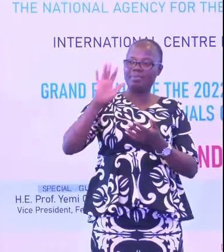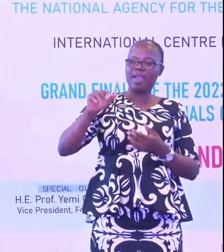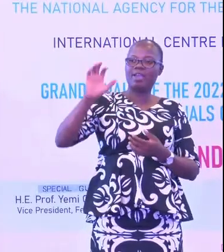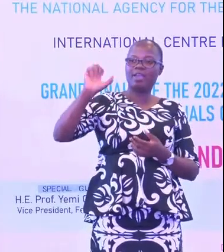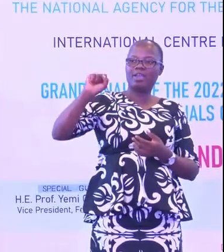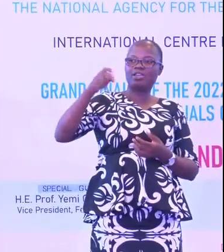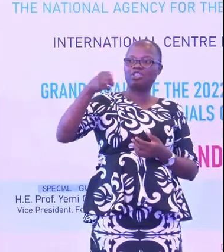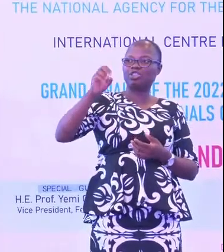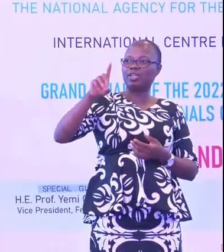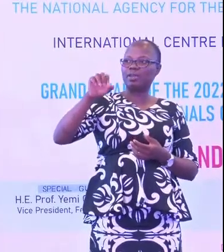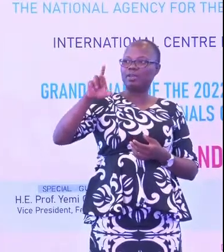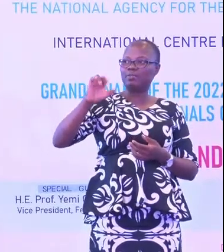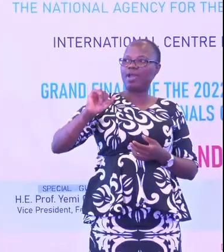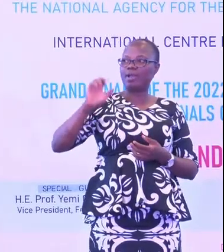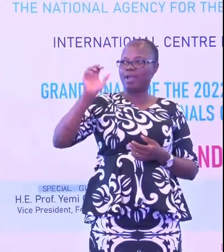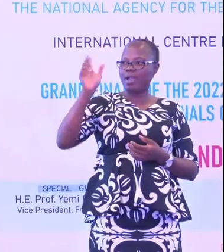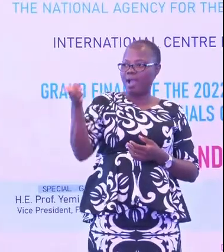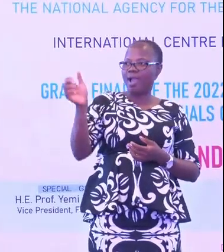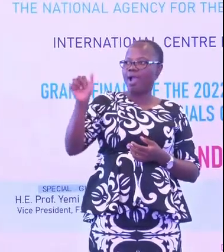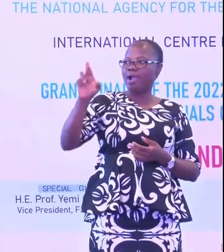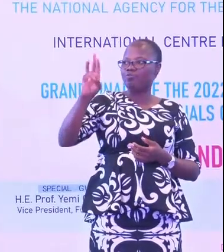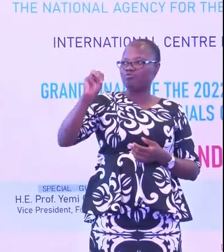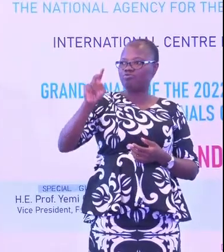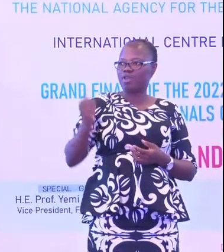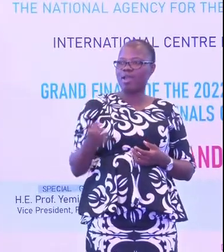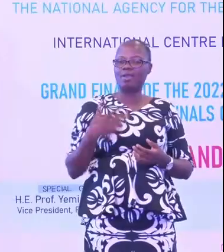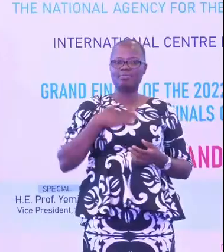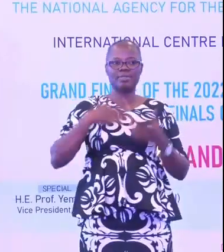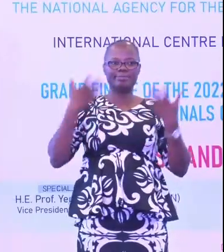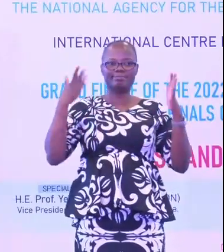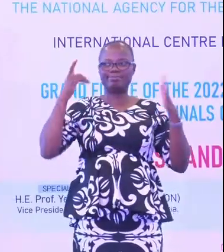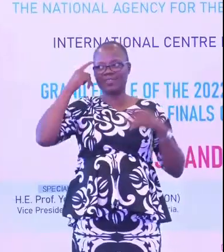Usman. Please put your hands together for him.